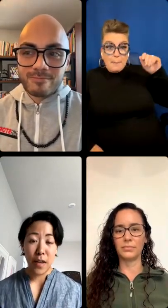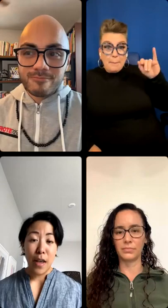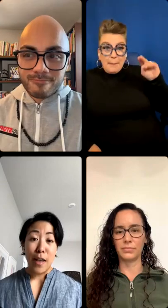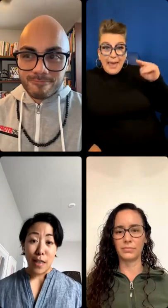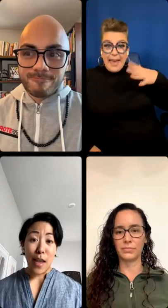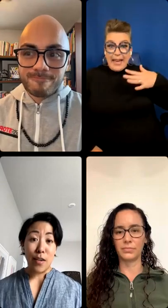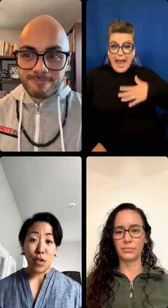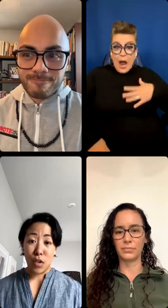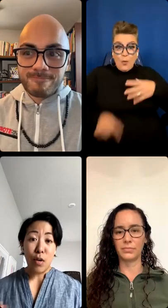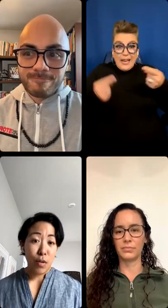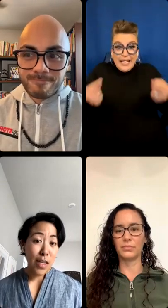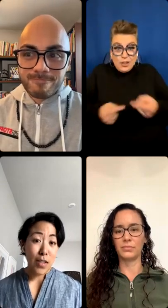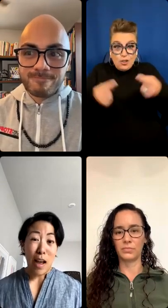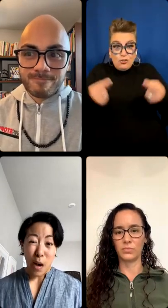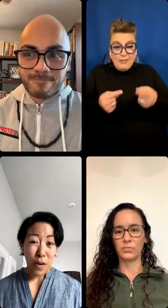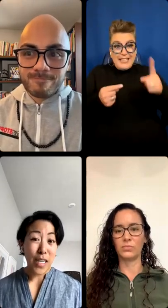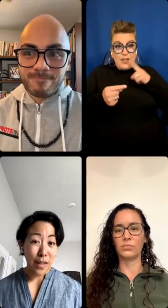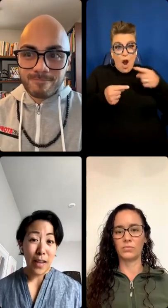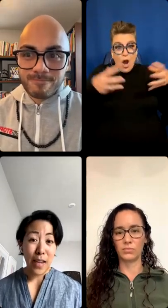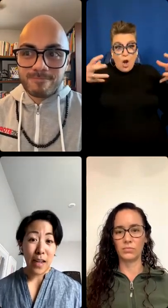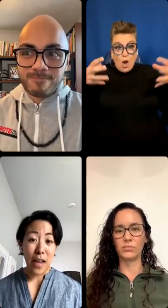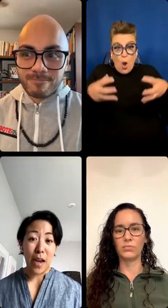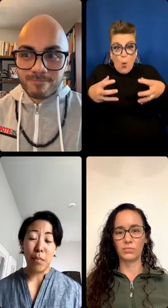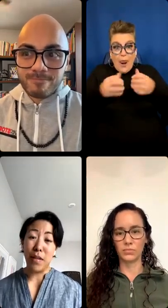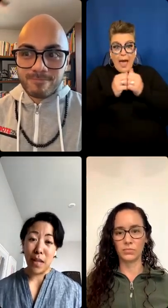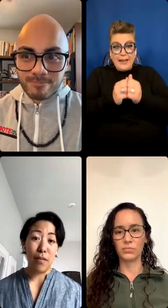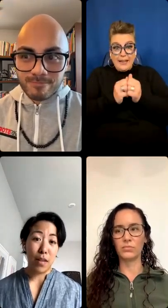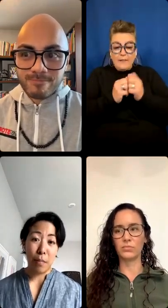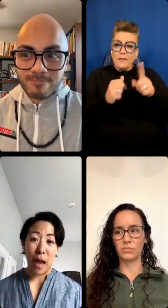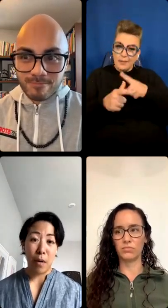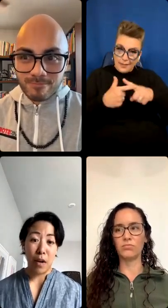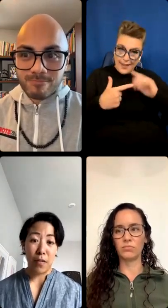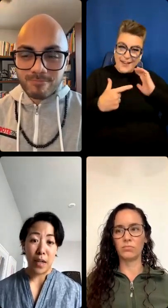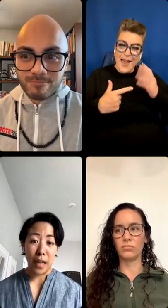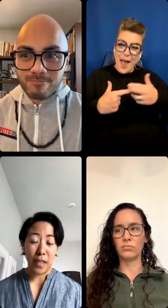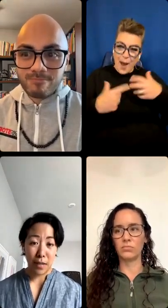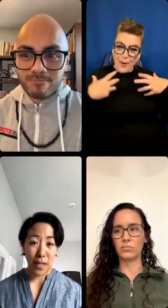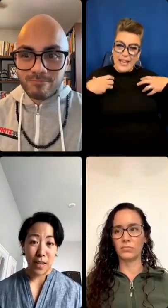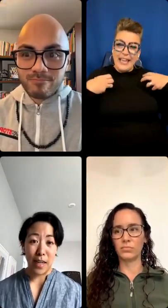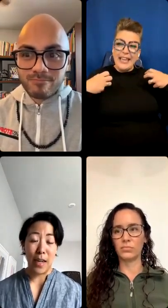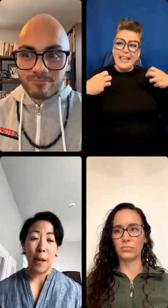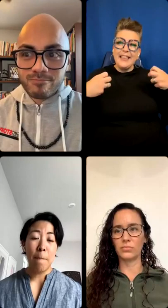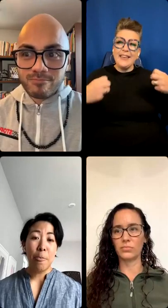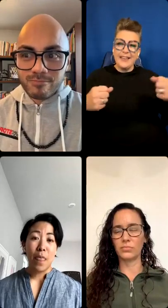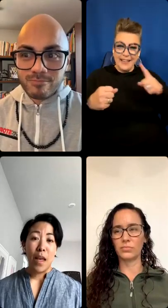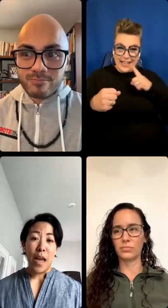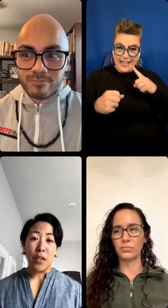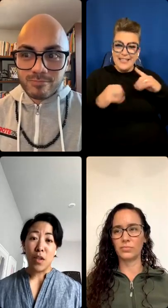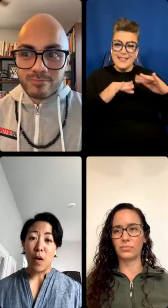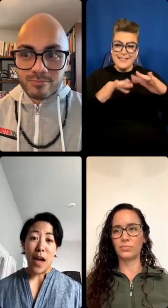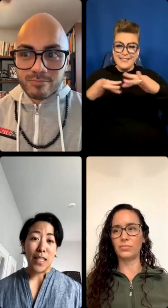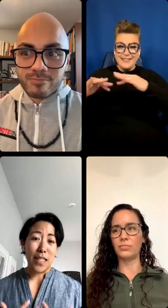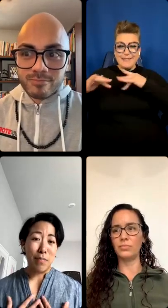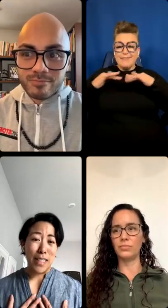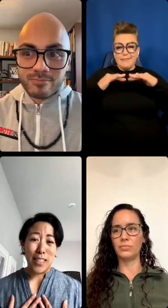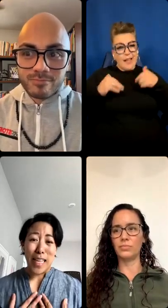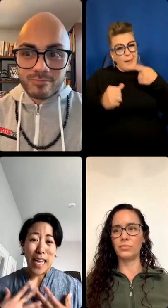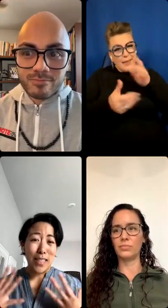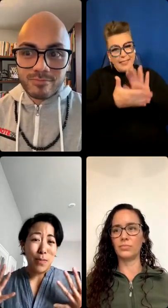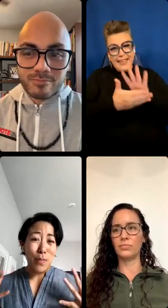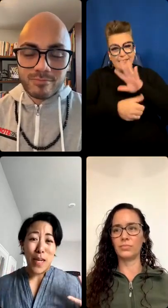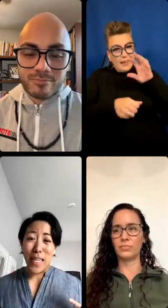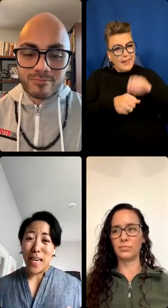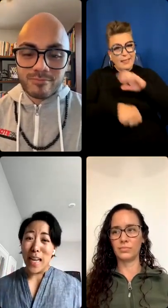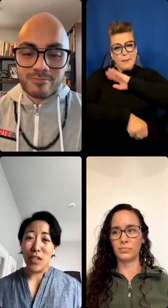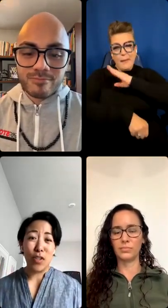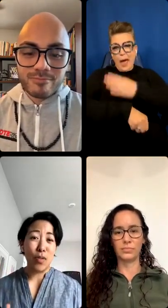collective, then so is our healing. And I believe in the power of collective healing. And so I simply just